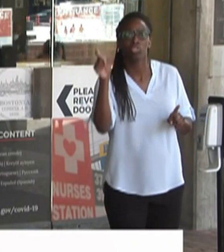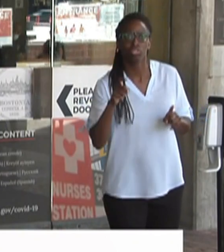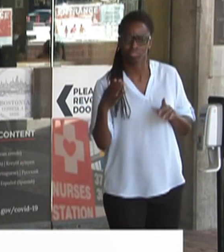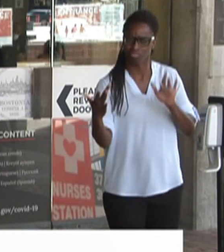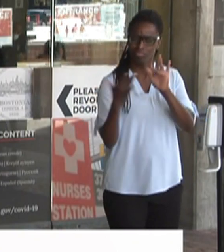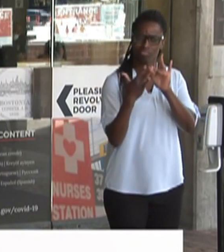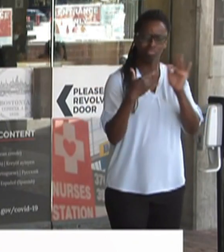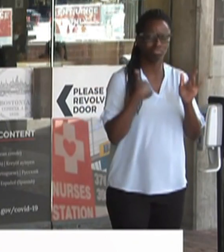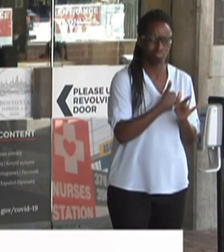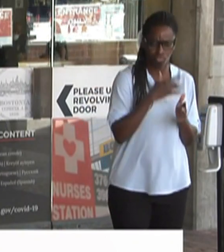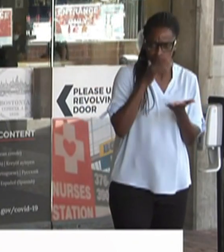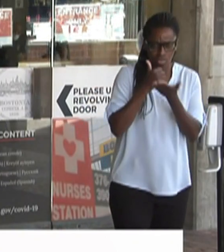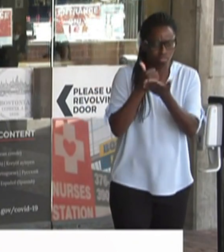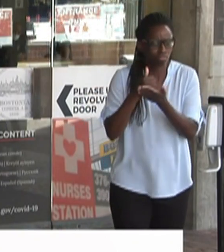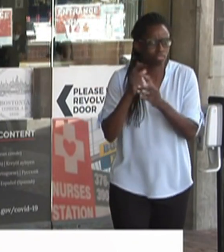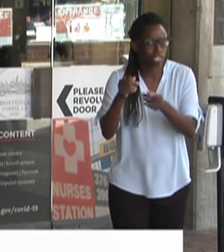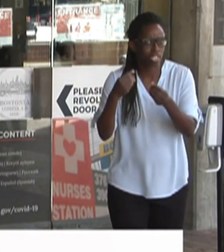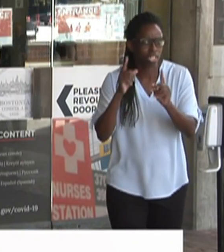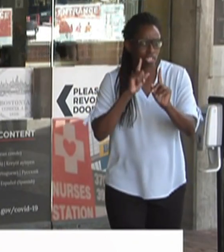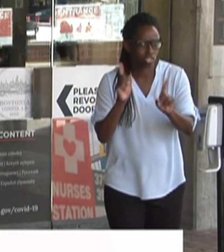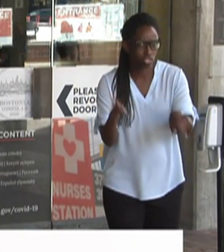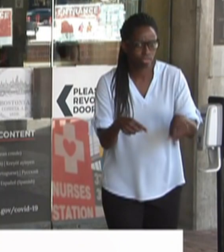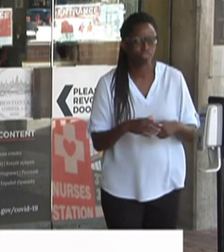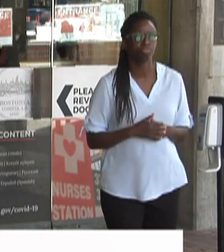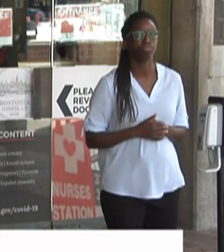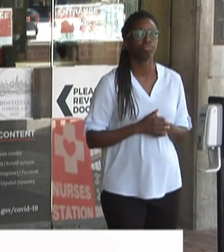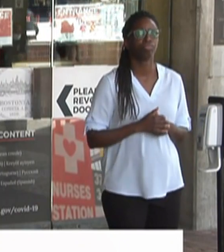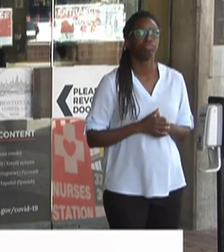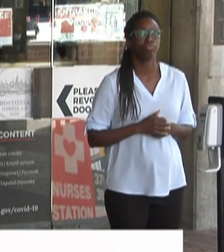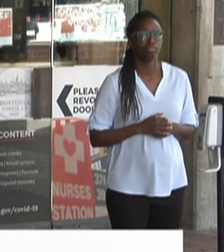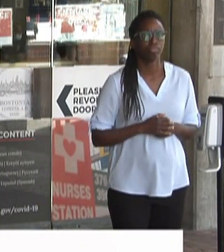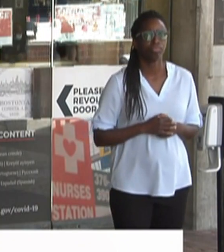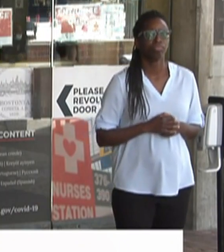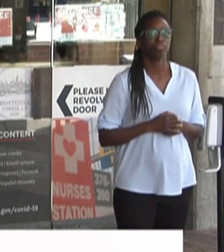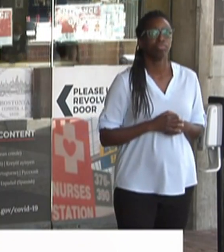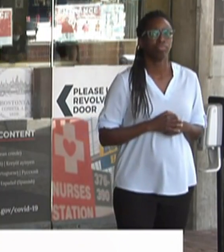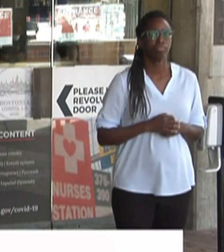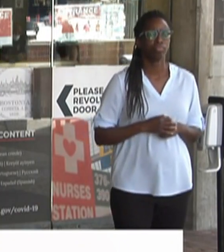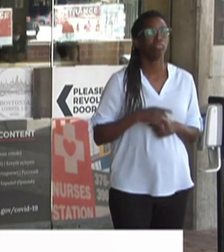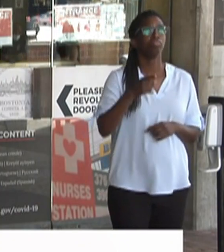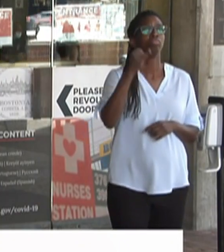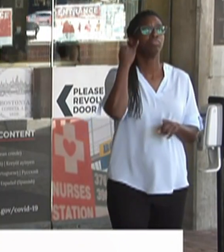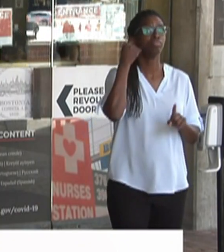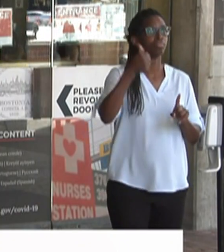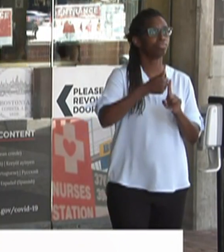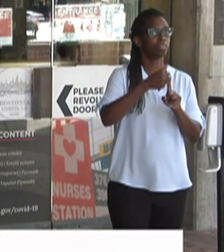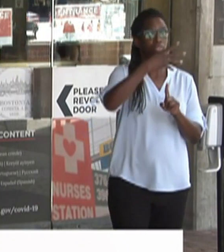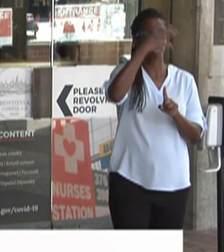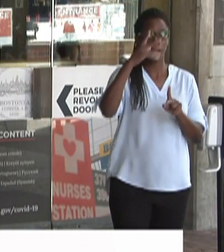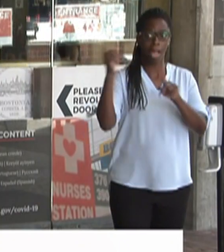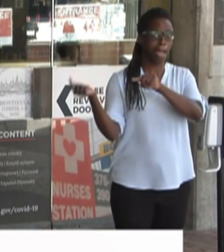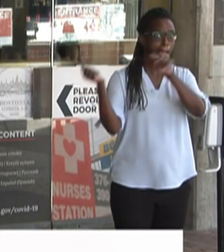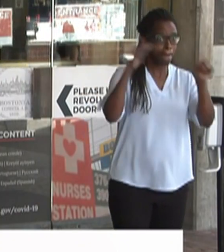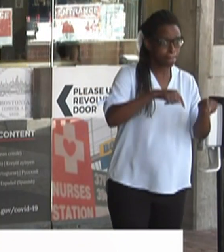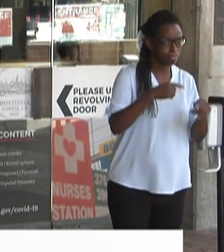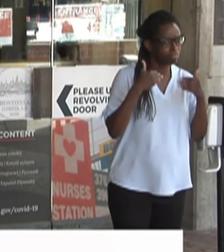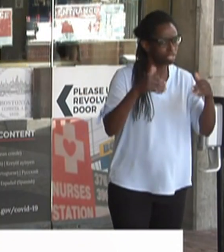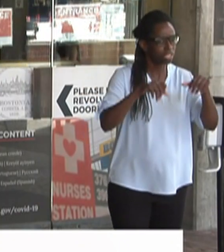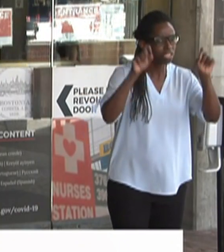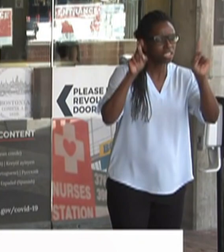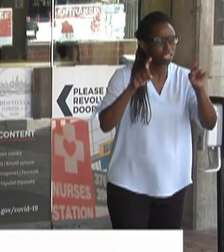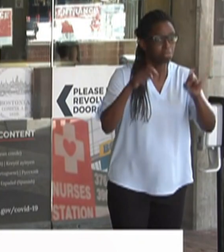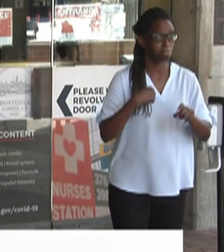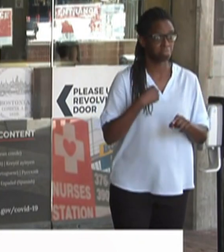status. No information about your status will be asked when you go for testing. Making clear that residents can